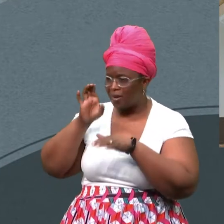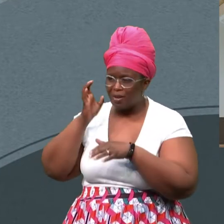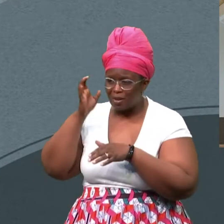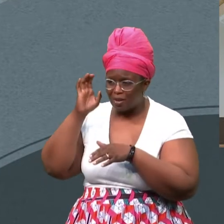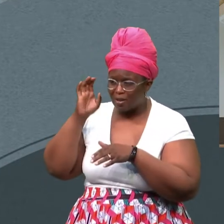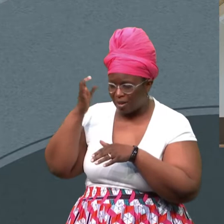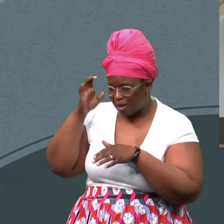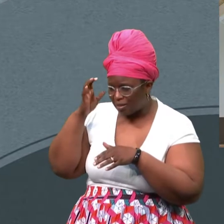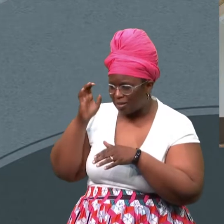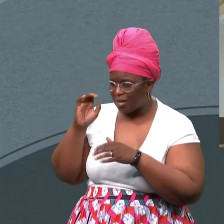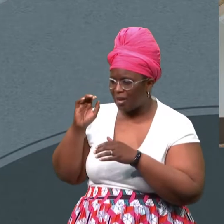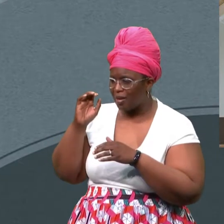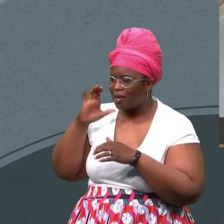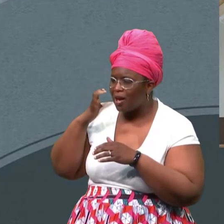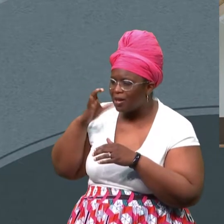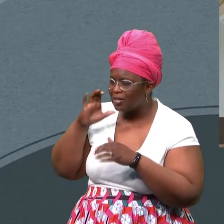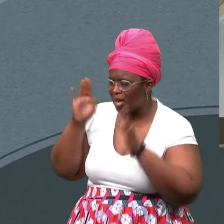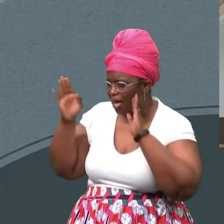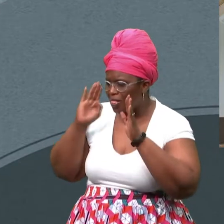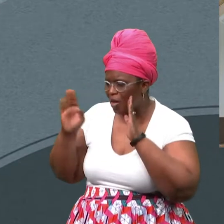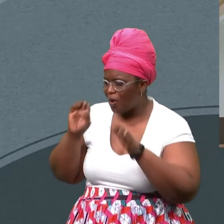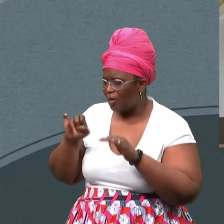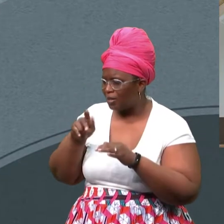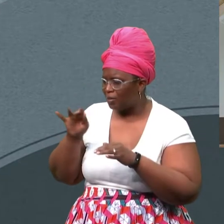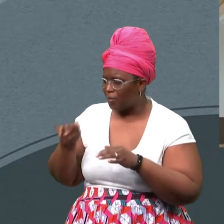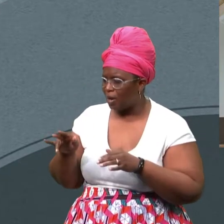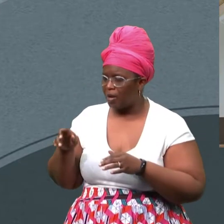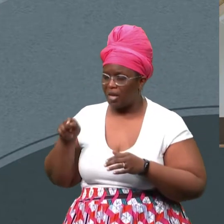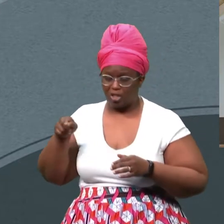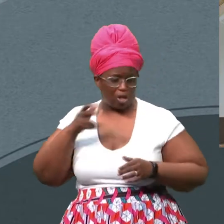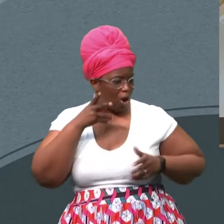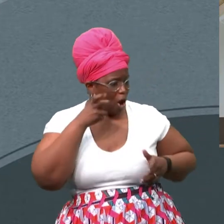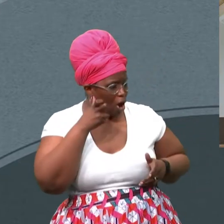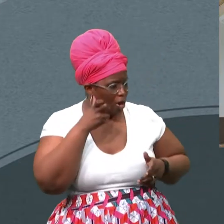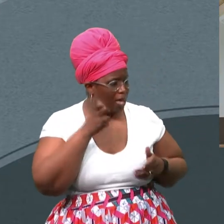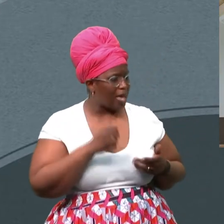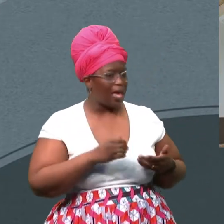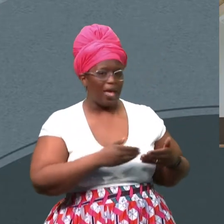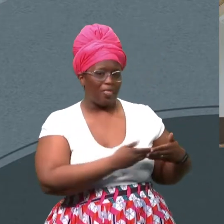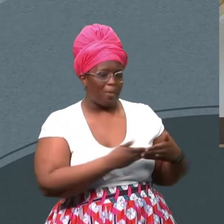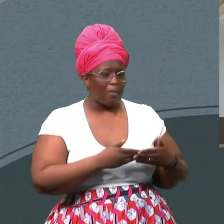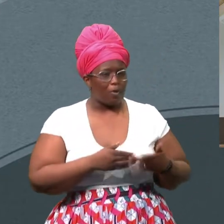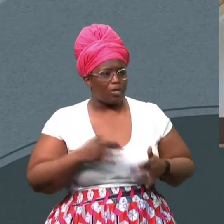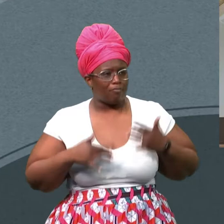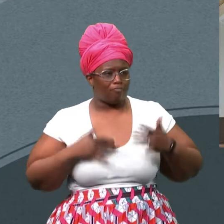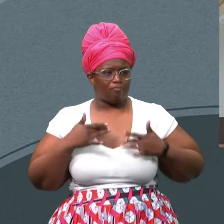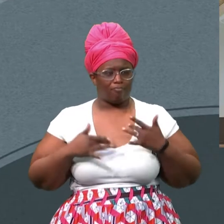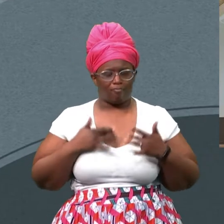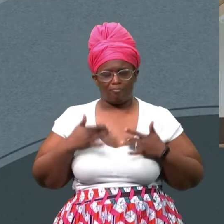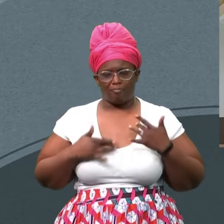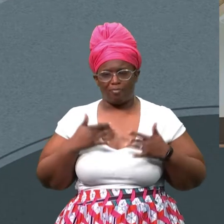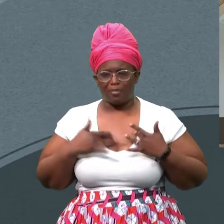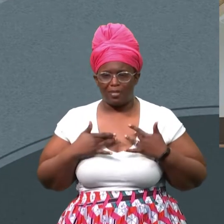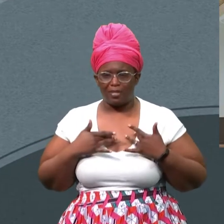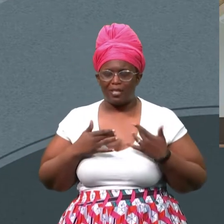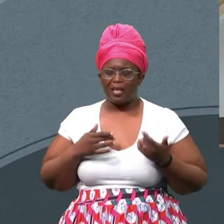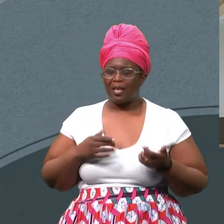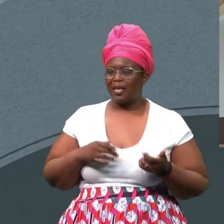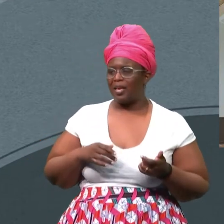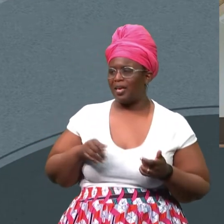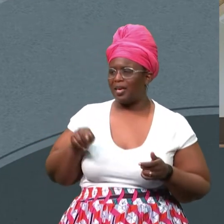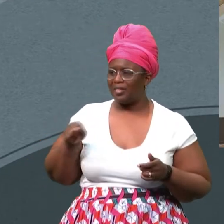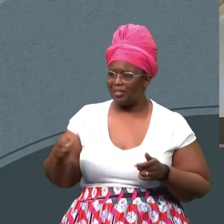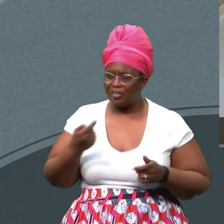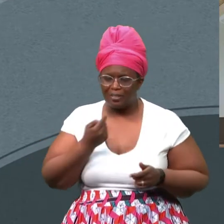the baby leaped in her womb. And Elizabeth was filled with the Holy Spirit. And she exclaimed with a